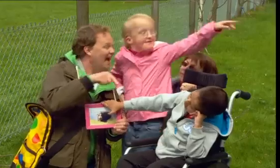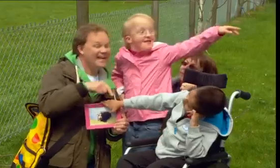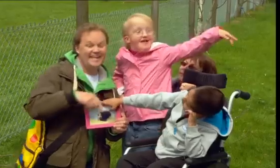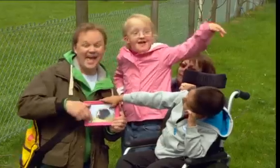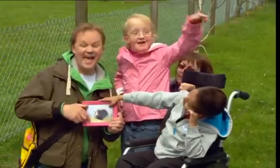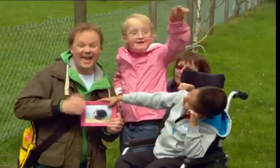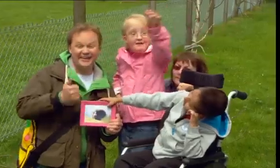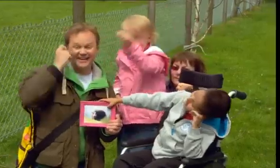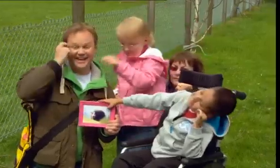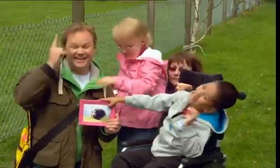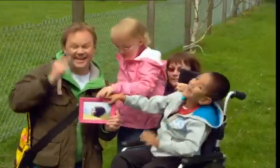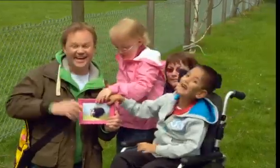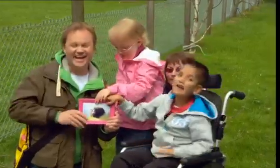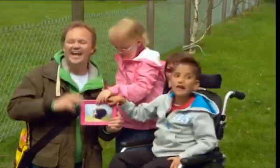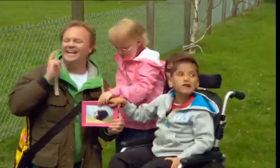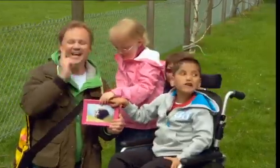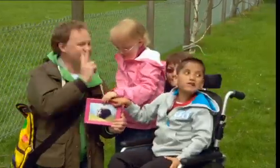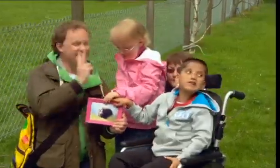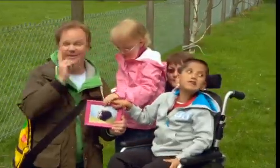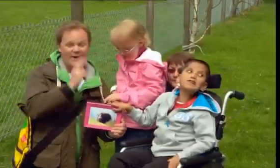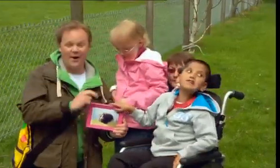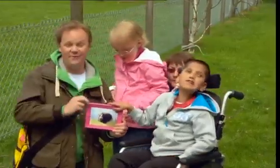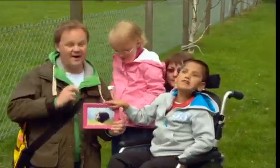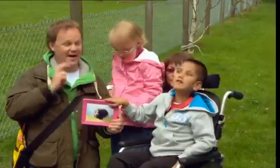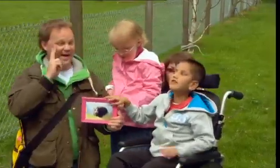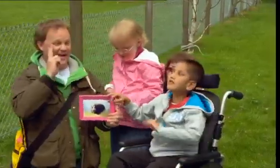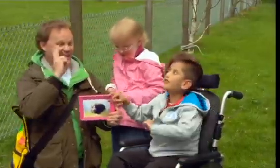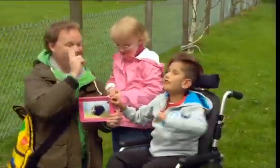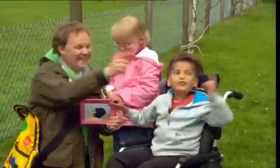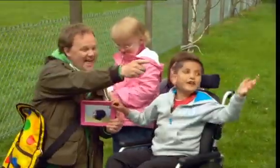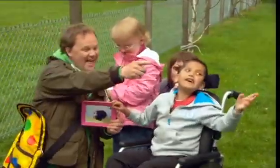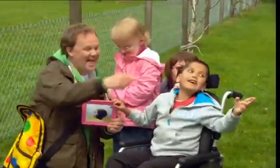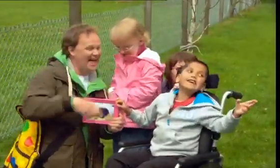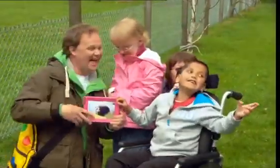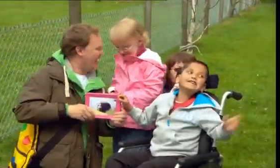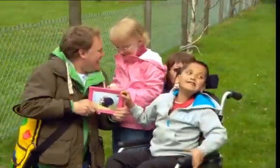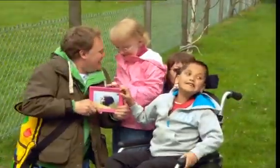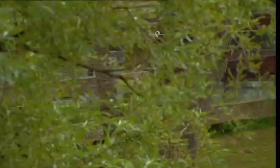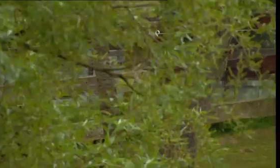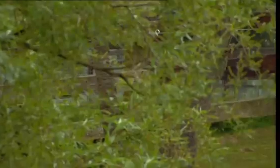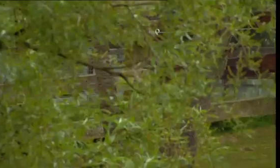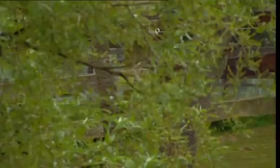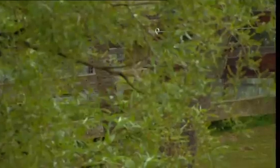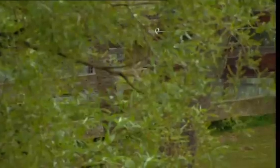there? Yeah, good idea. Let's look over there. Where's